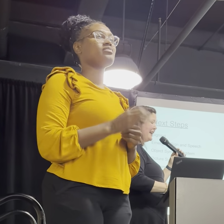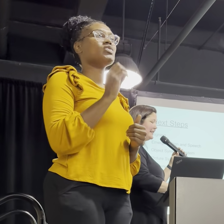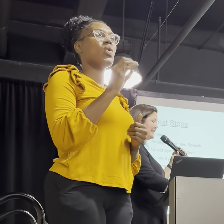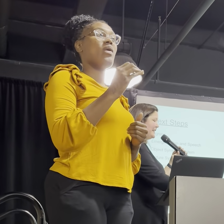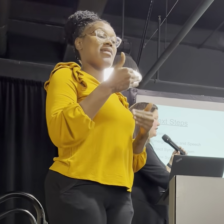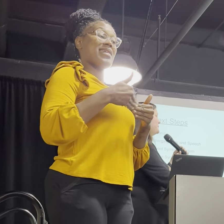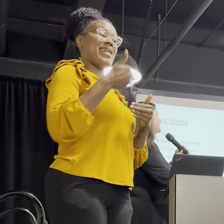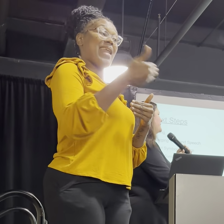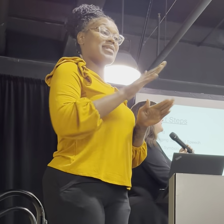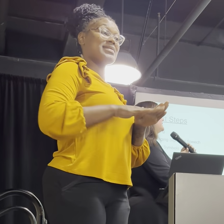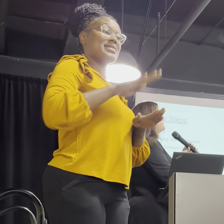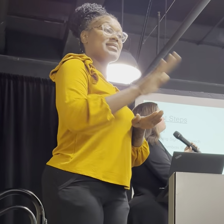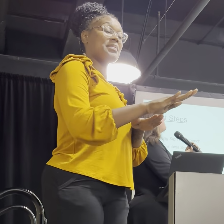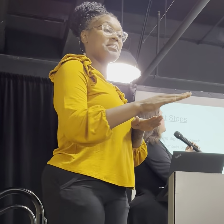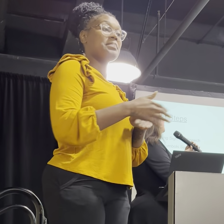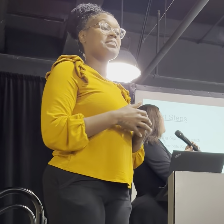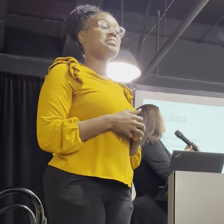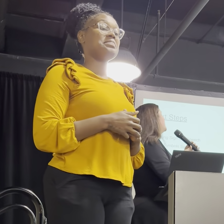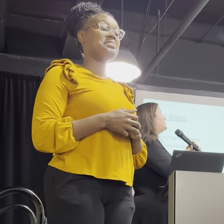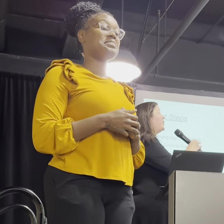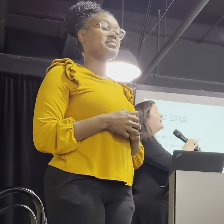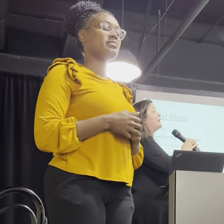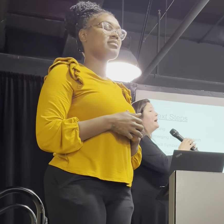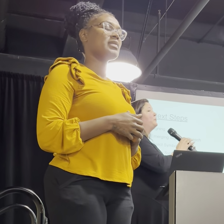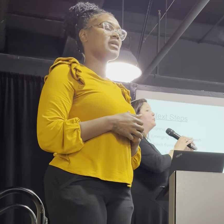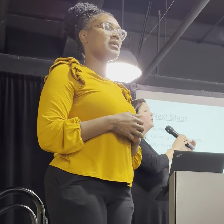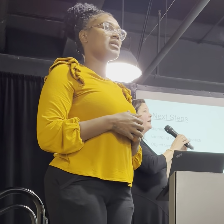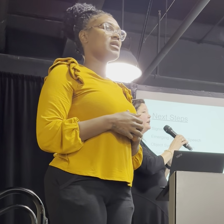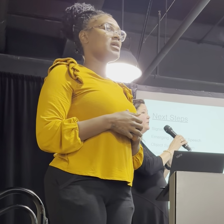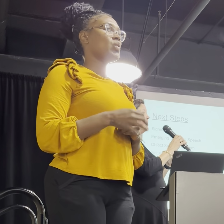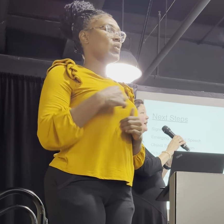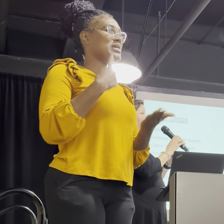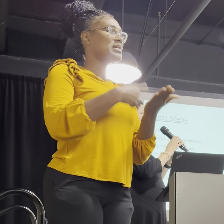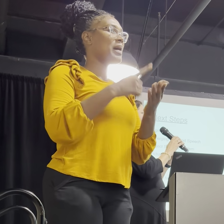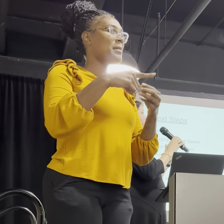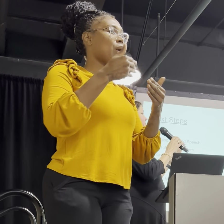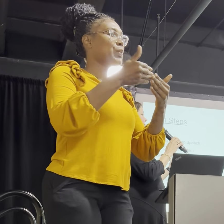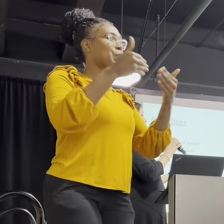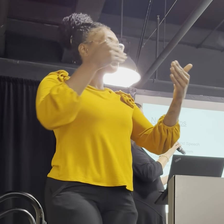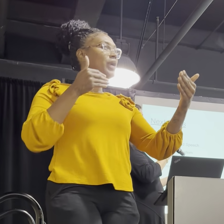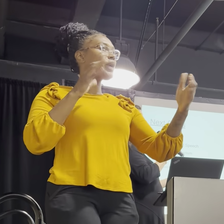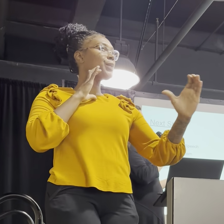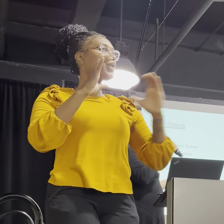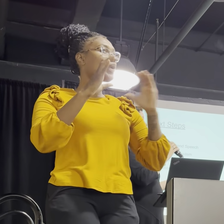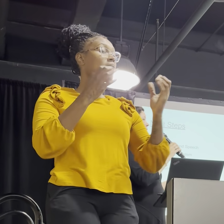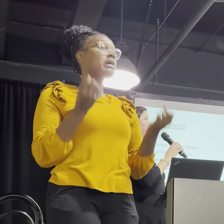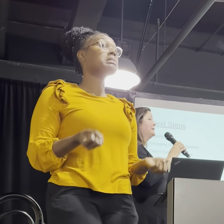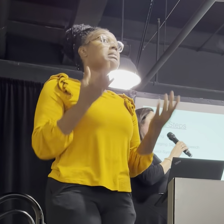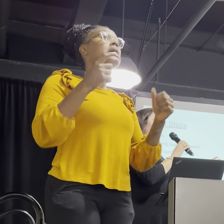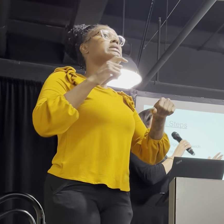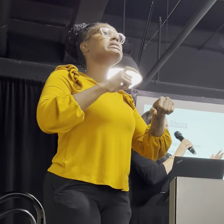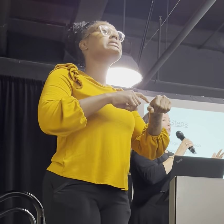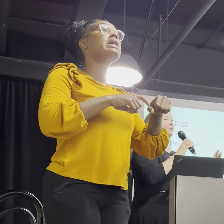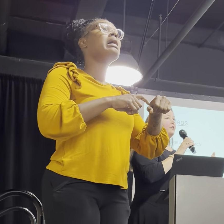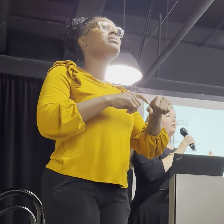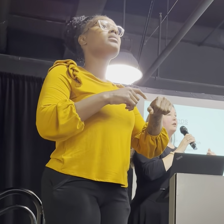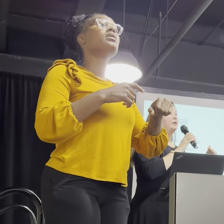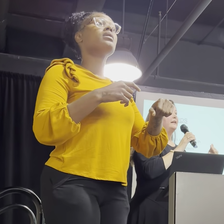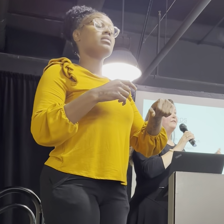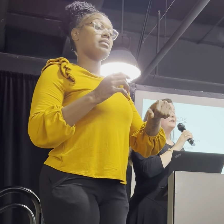so next steps, because we're talking about pre-communication, because many times